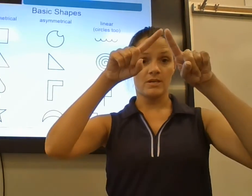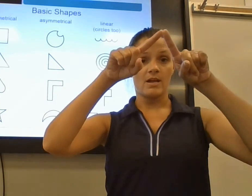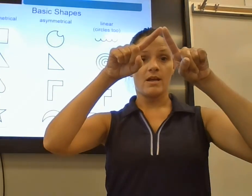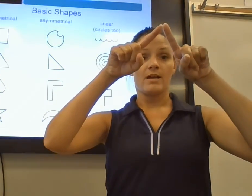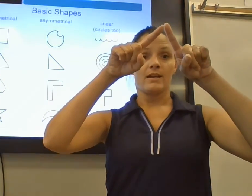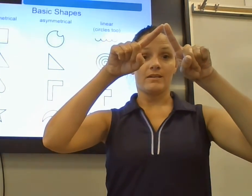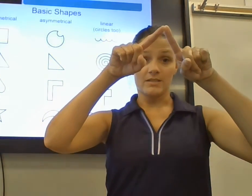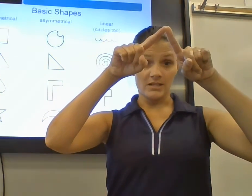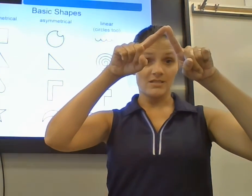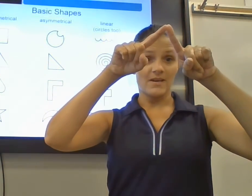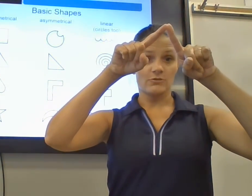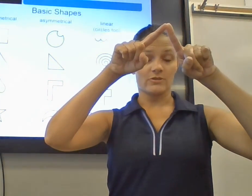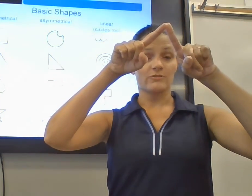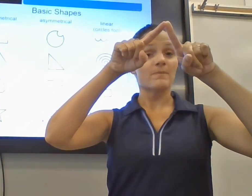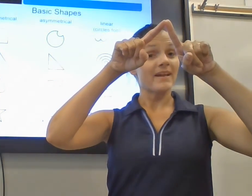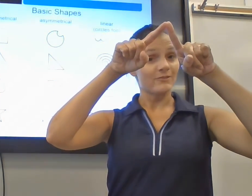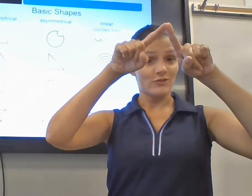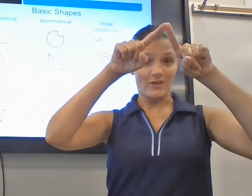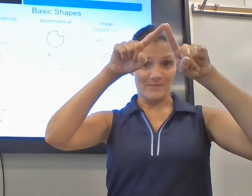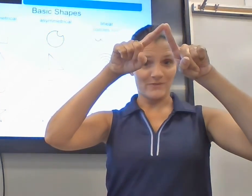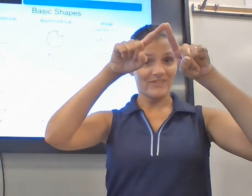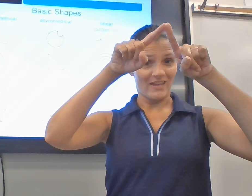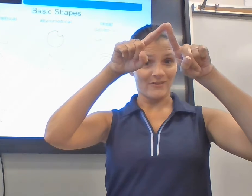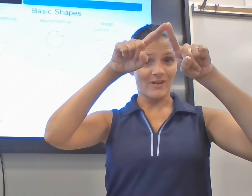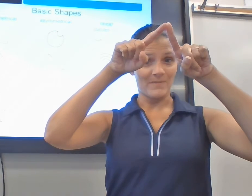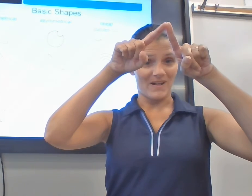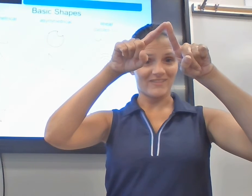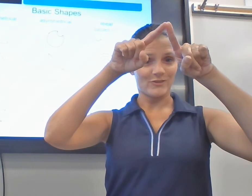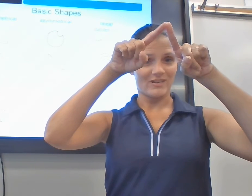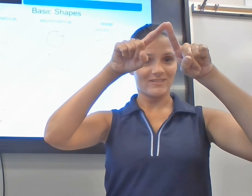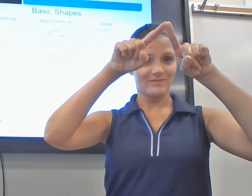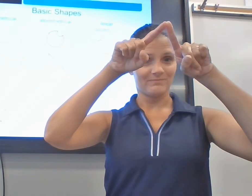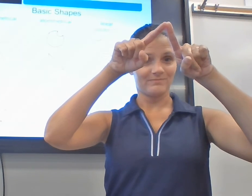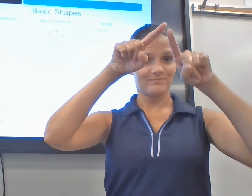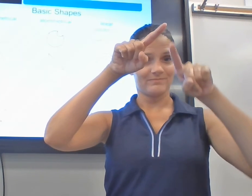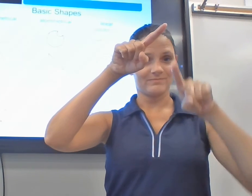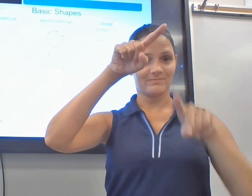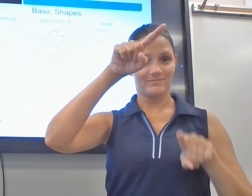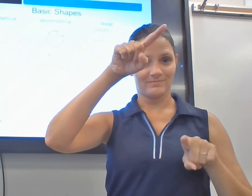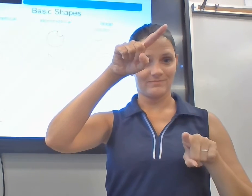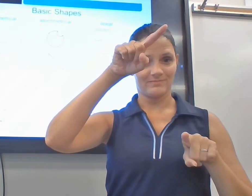It is non-symmetrical, so my hands should not move together. I apologize.